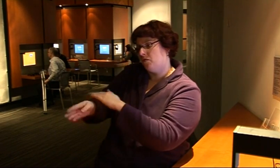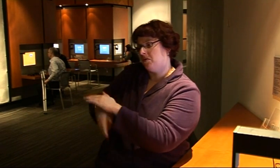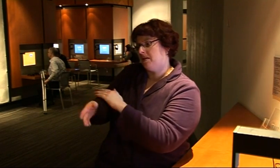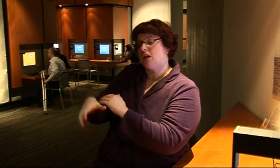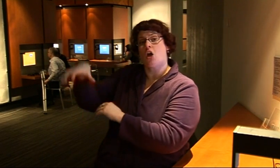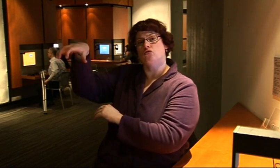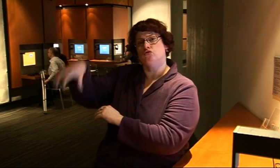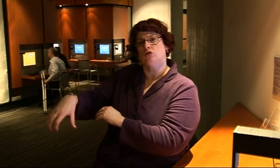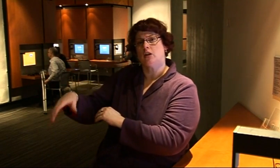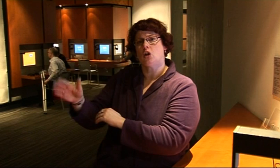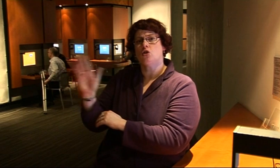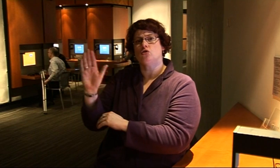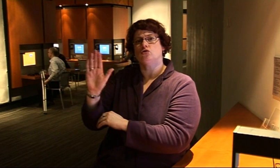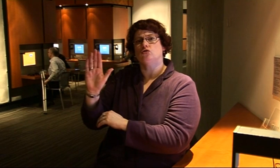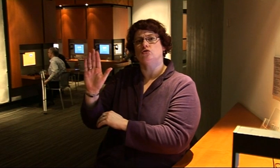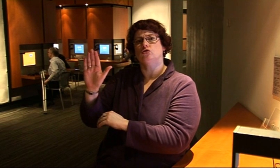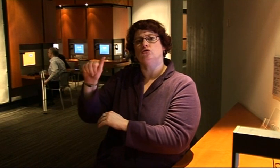many stories at a computer station.